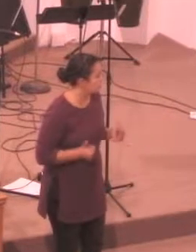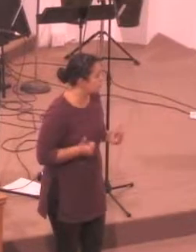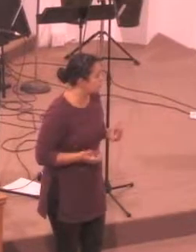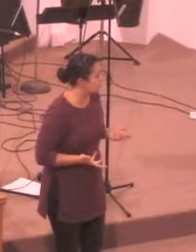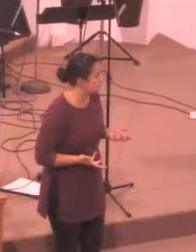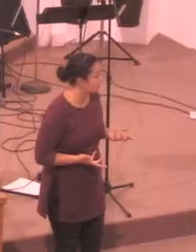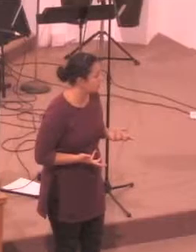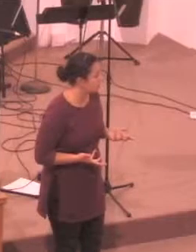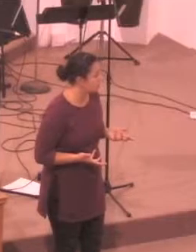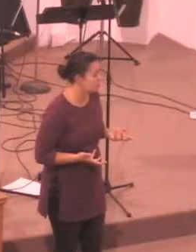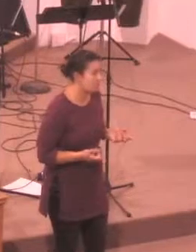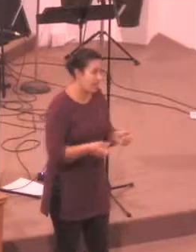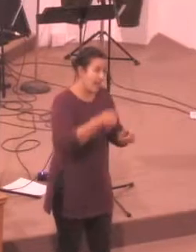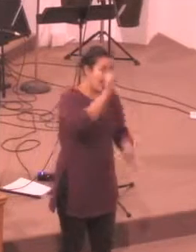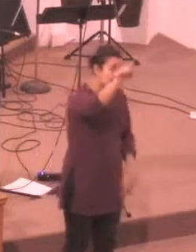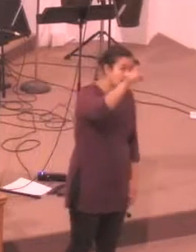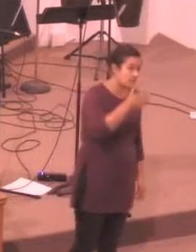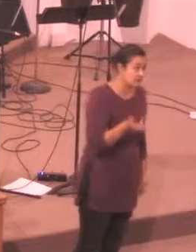Just asking.